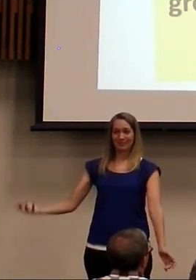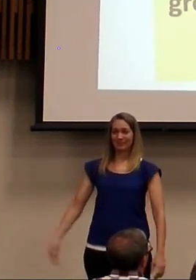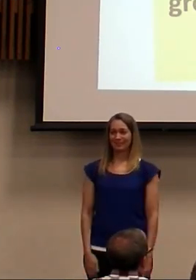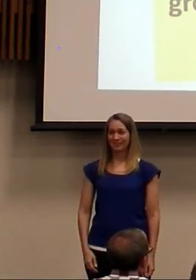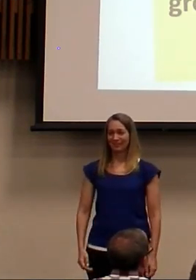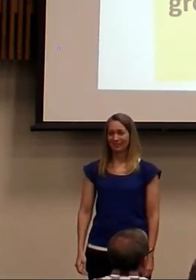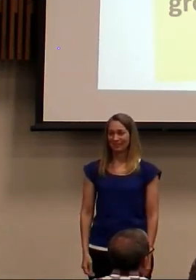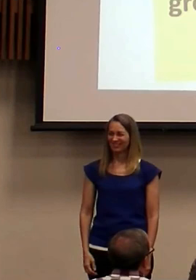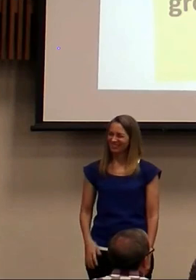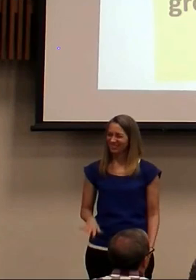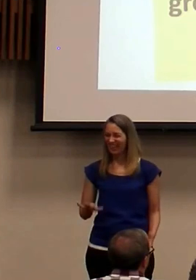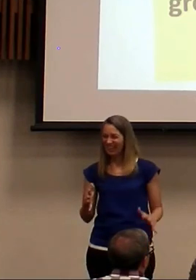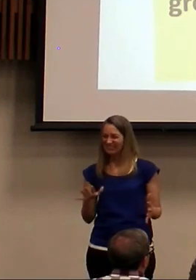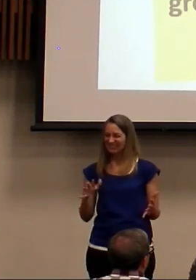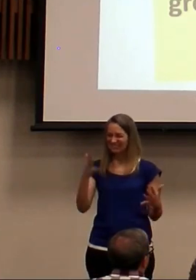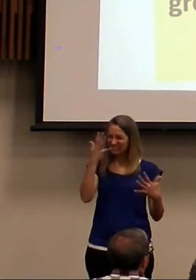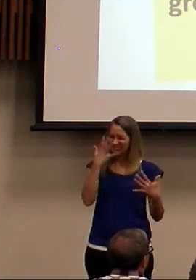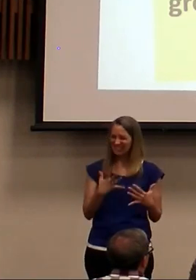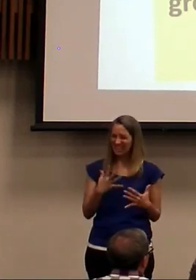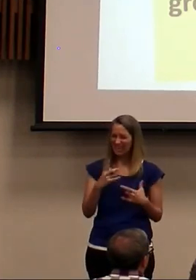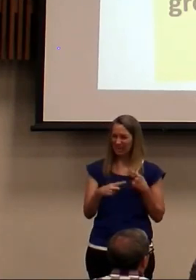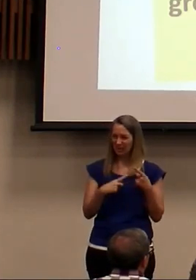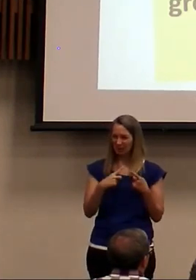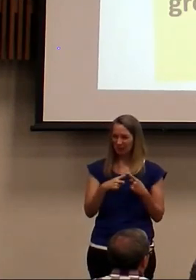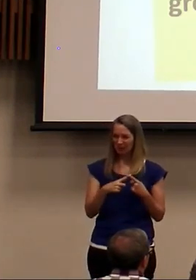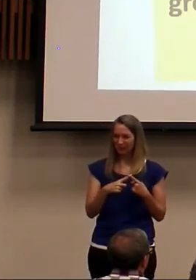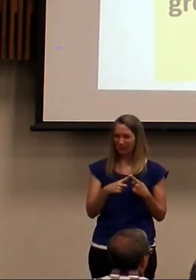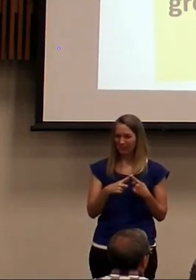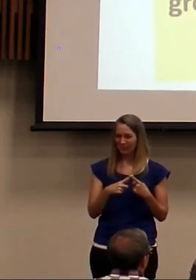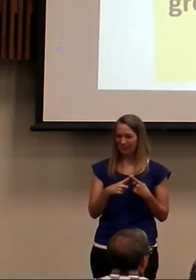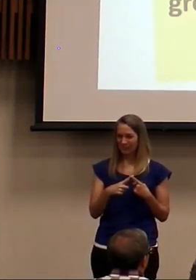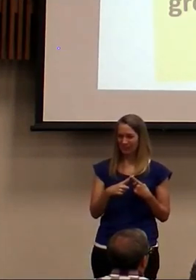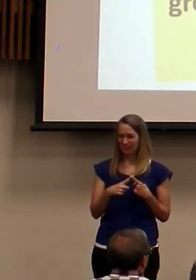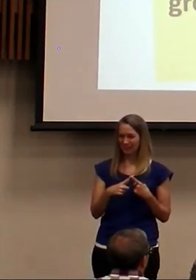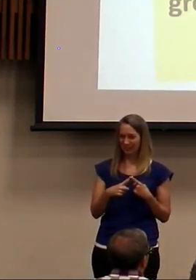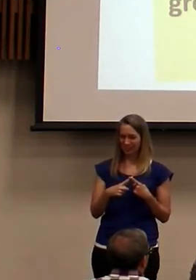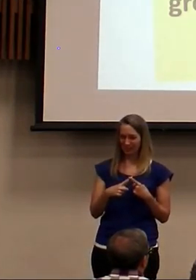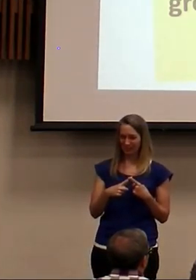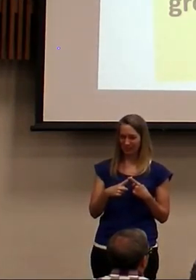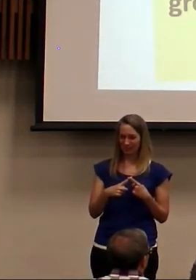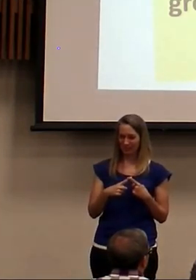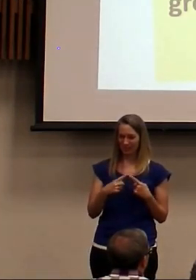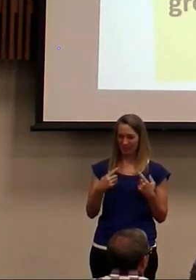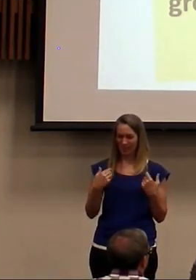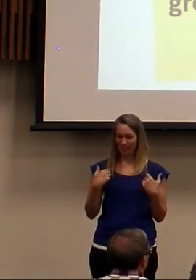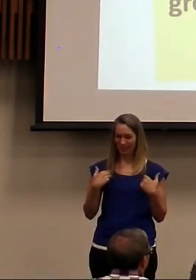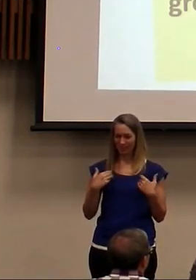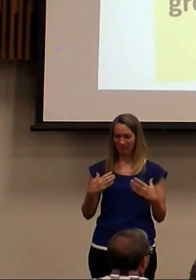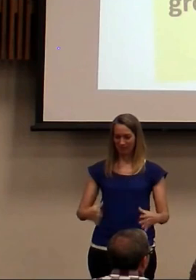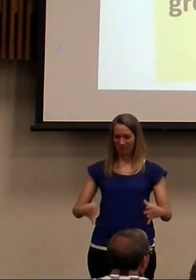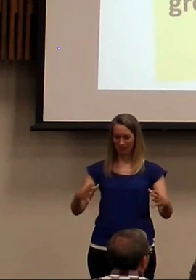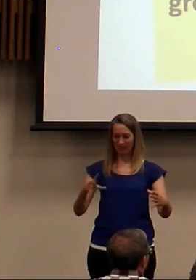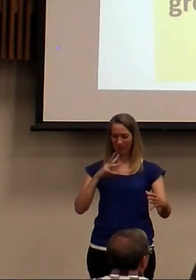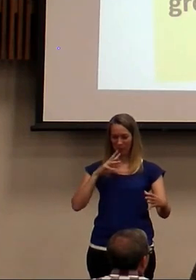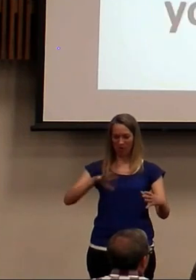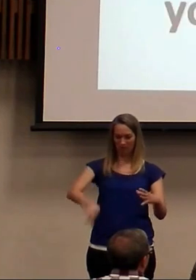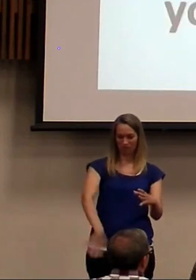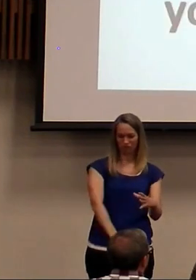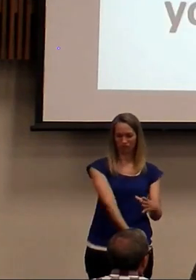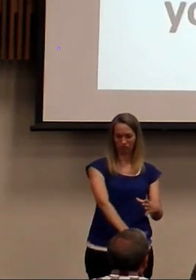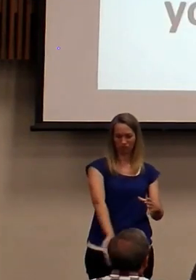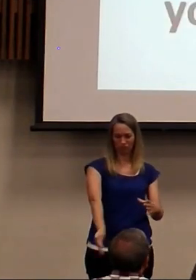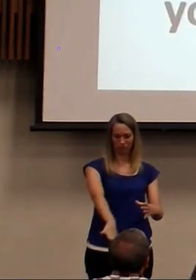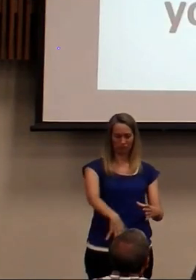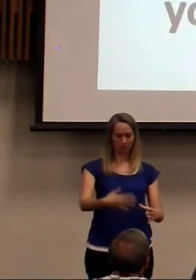Isn't it sad when you stick your hand in the bucket of water, you pull it out, there's no hole? That was my experience here at